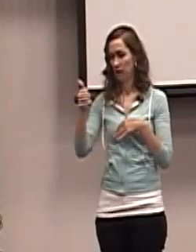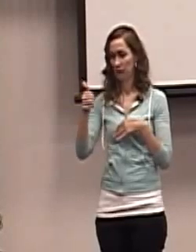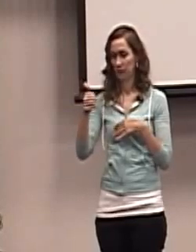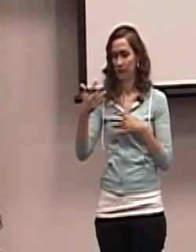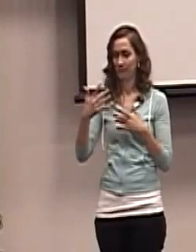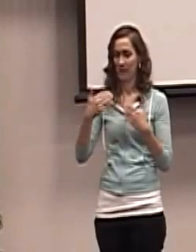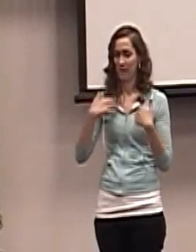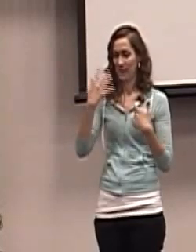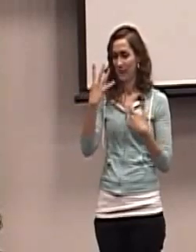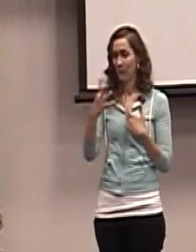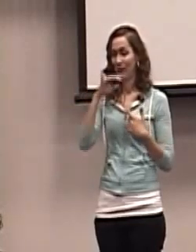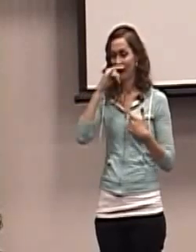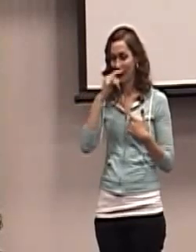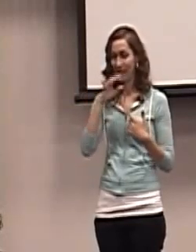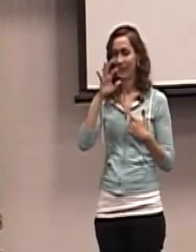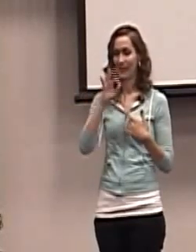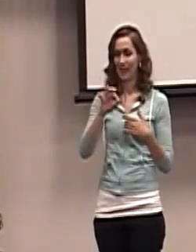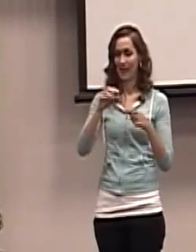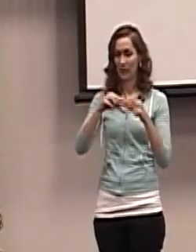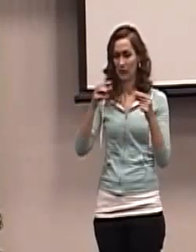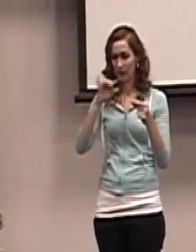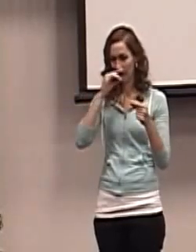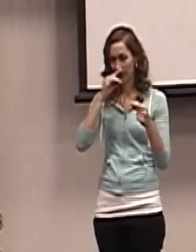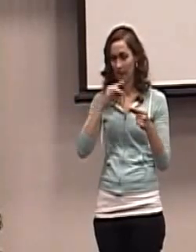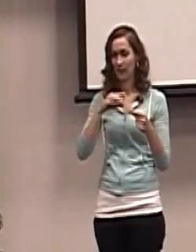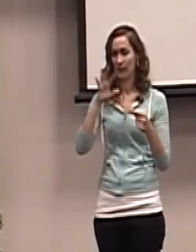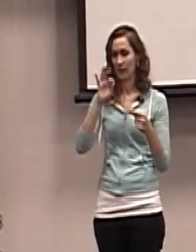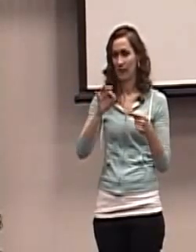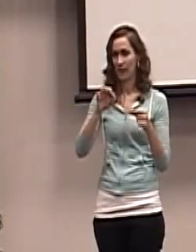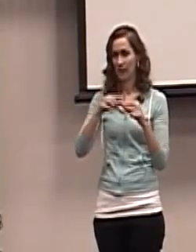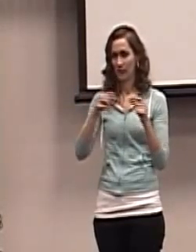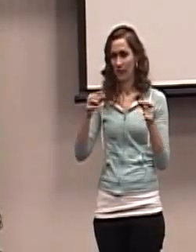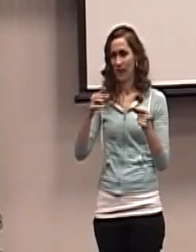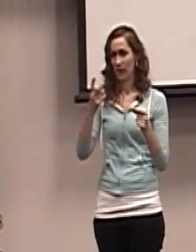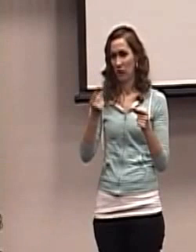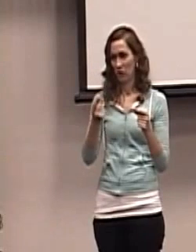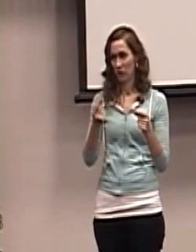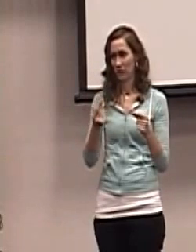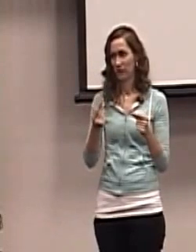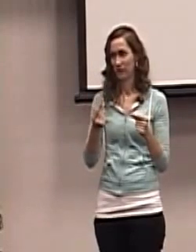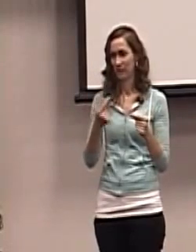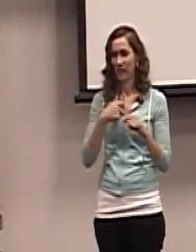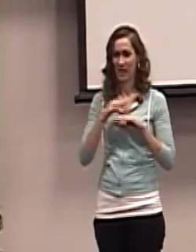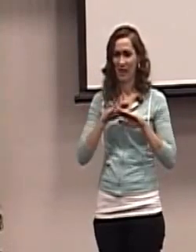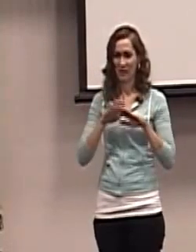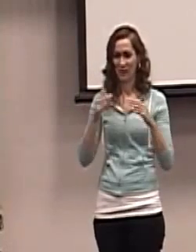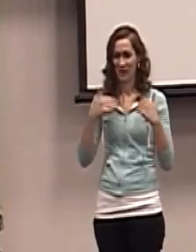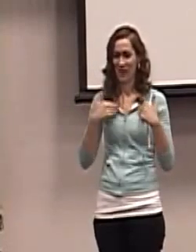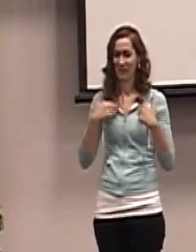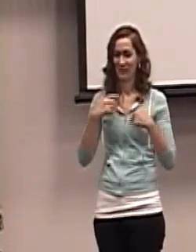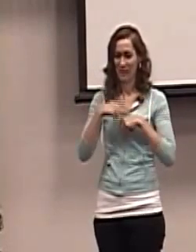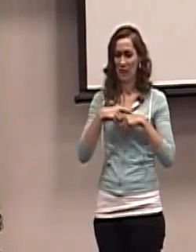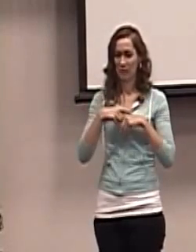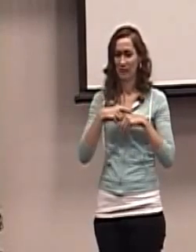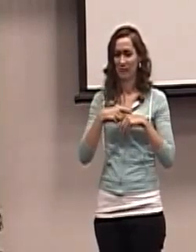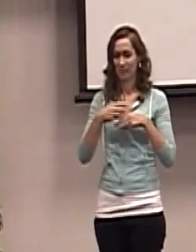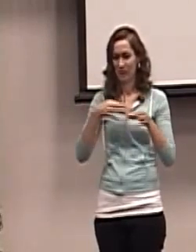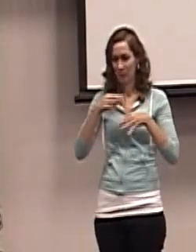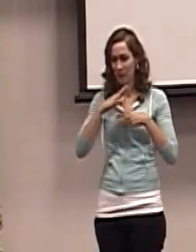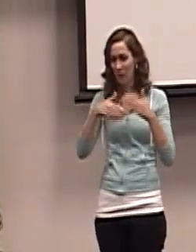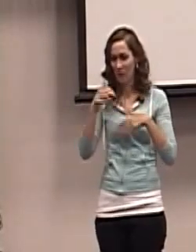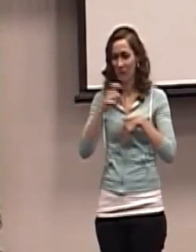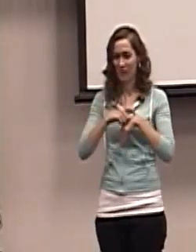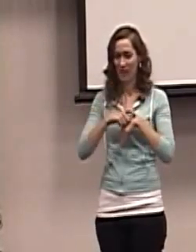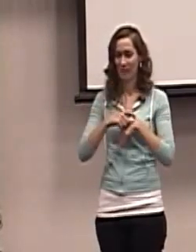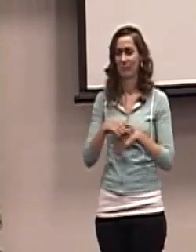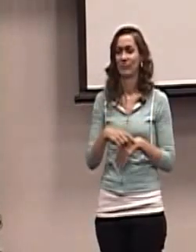9 grandchildren, and 5 granddogs. So, but I don't have time to get into all that. 1994,